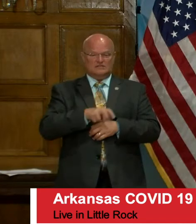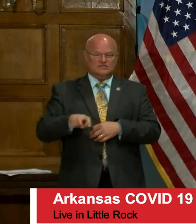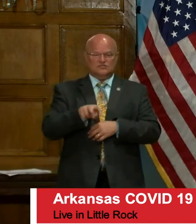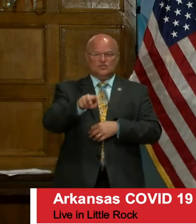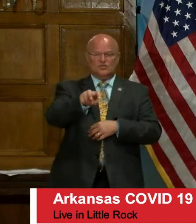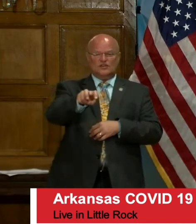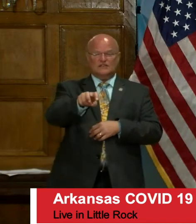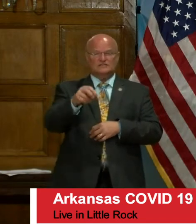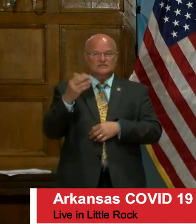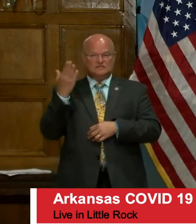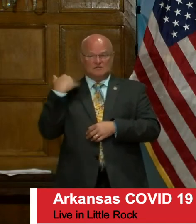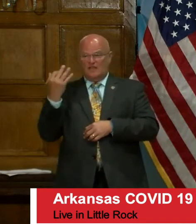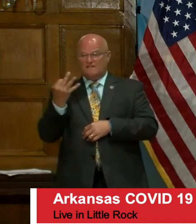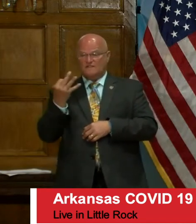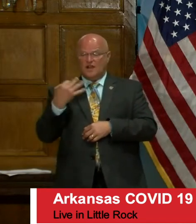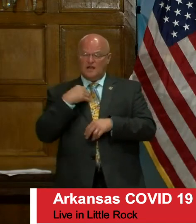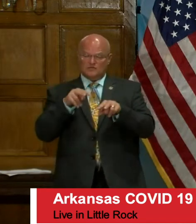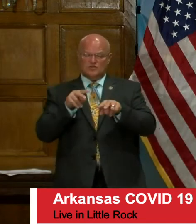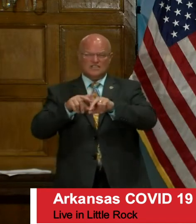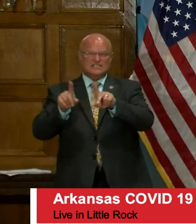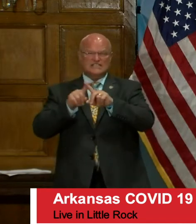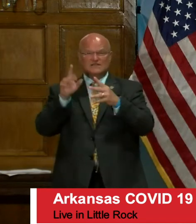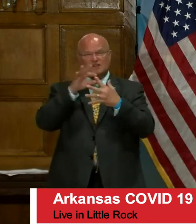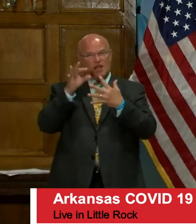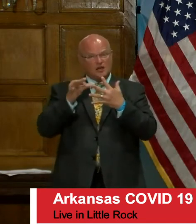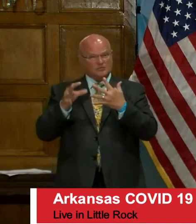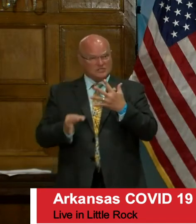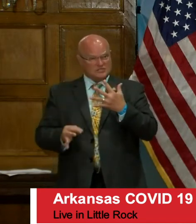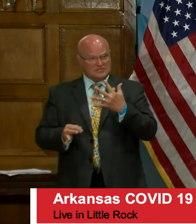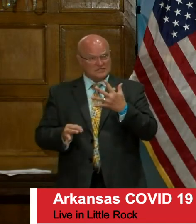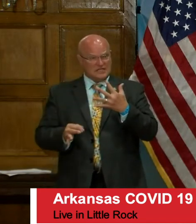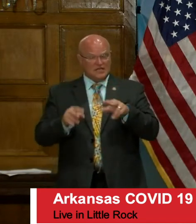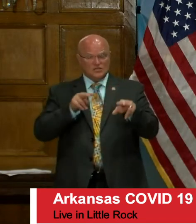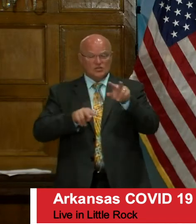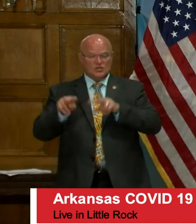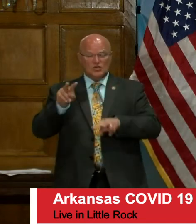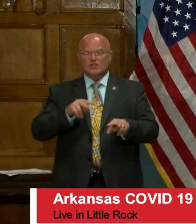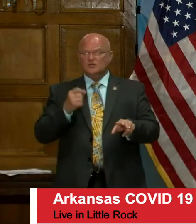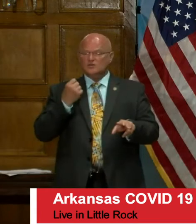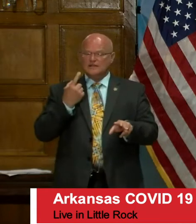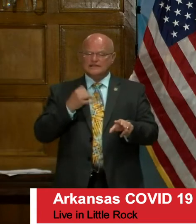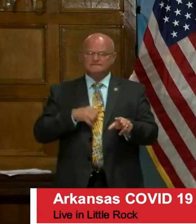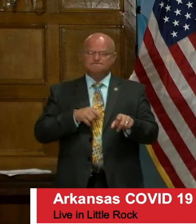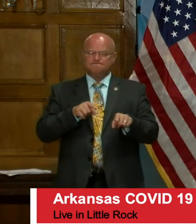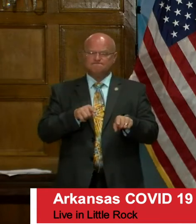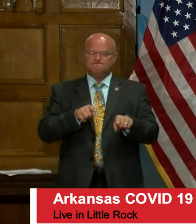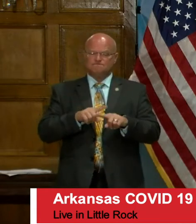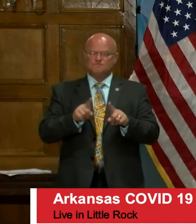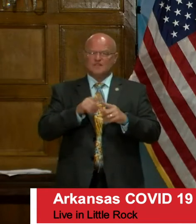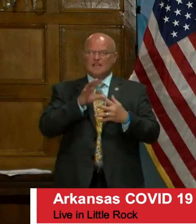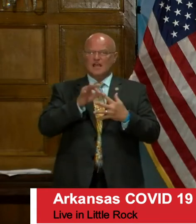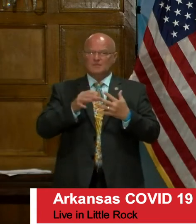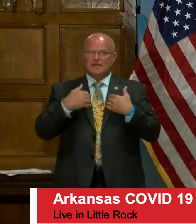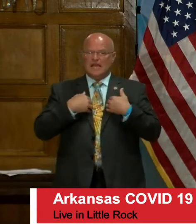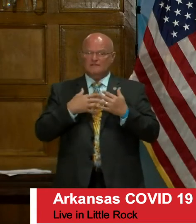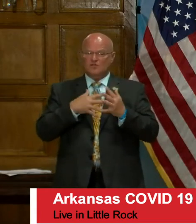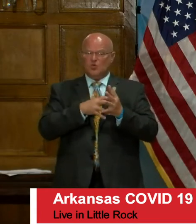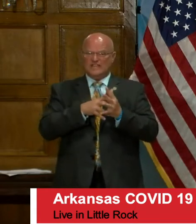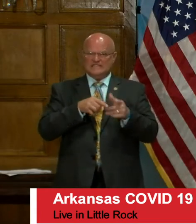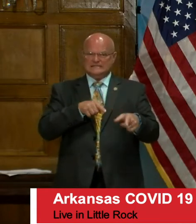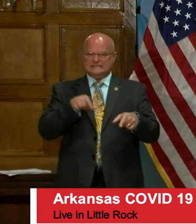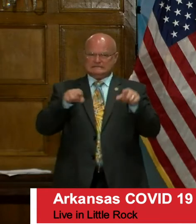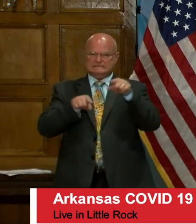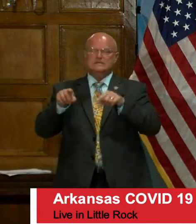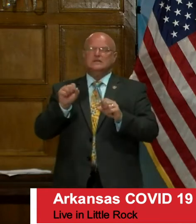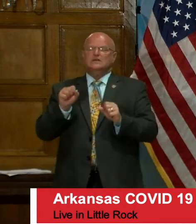so Friday, I was looking at different options. As you look at it, you realize that different options have some weaknesses